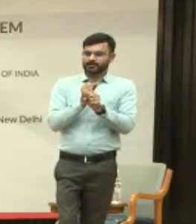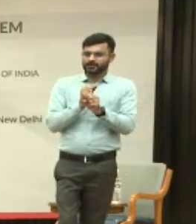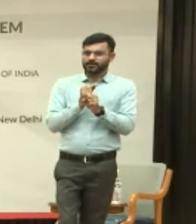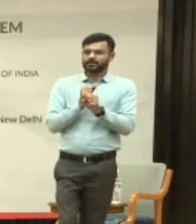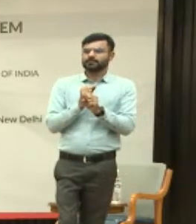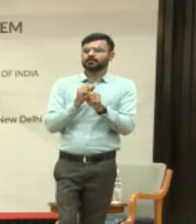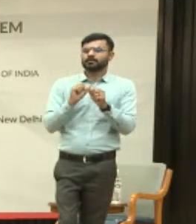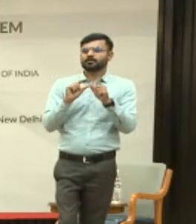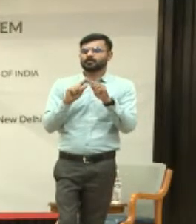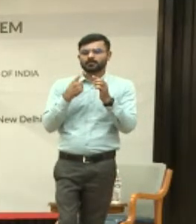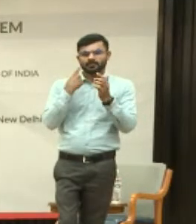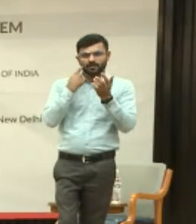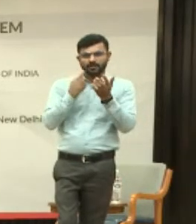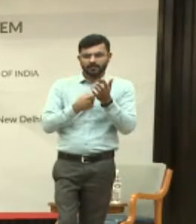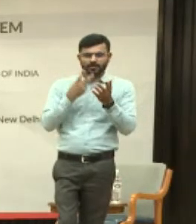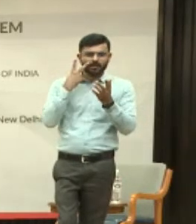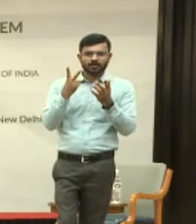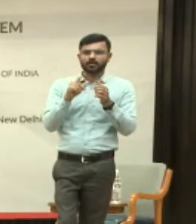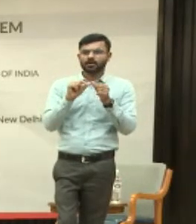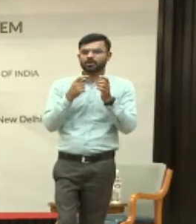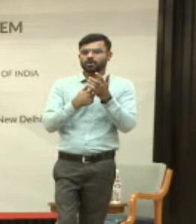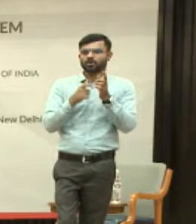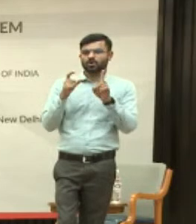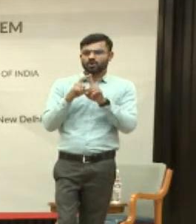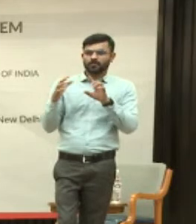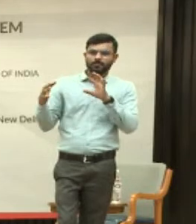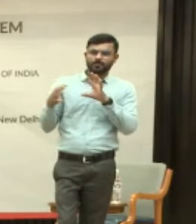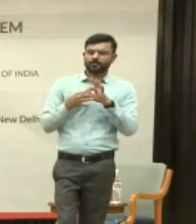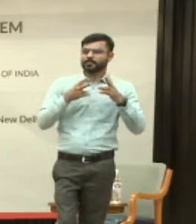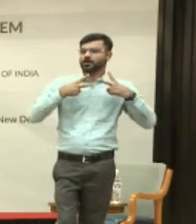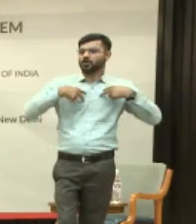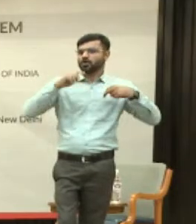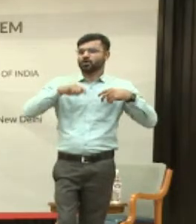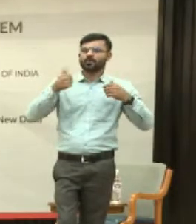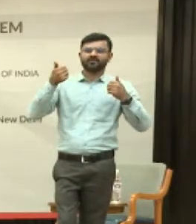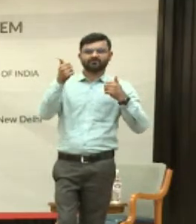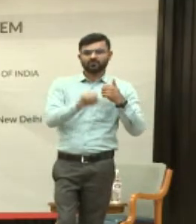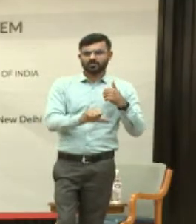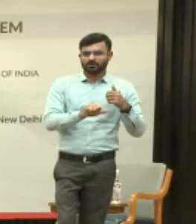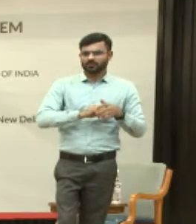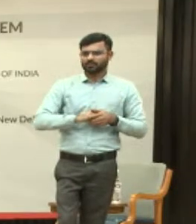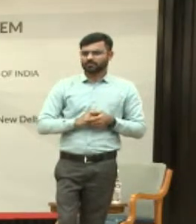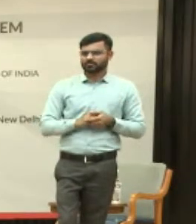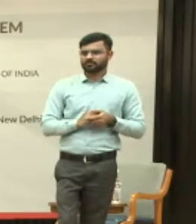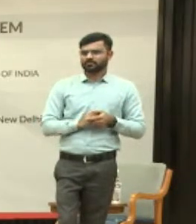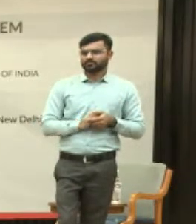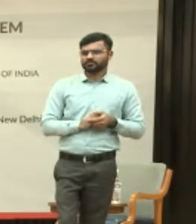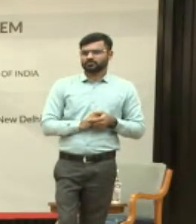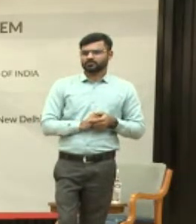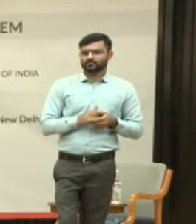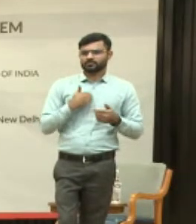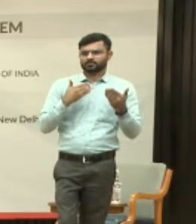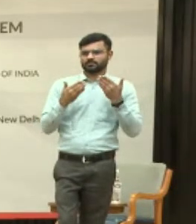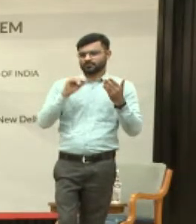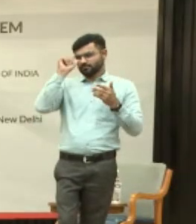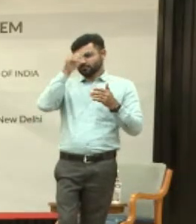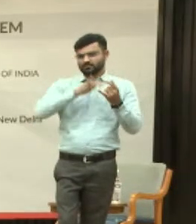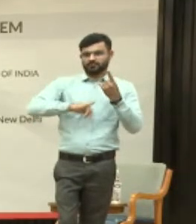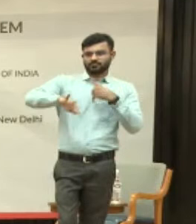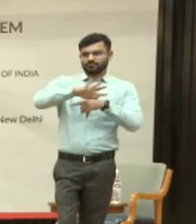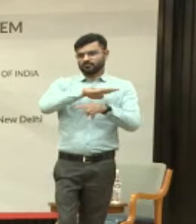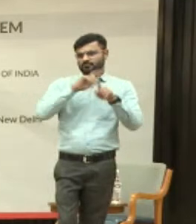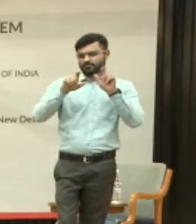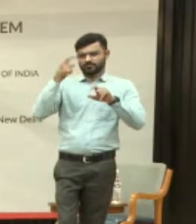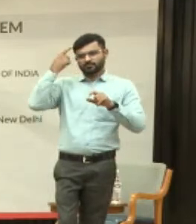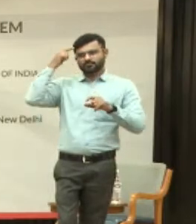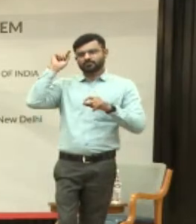we wear, we say your lordship, your ladyship, when we enter the courts, we bow down. And as far as the Indian society today is